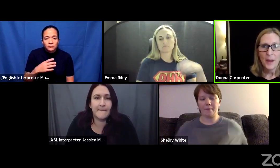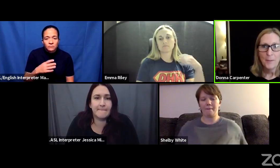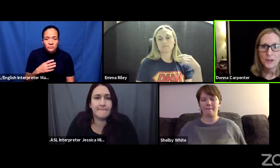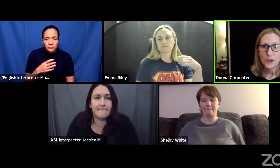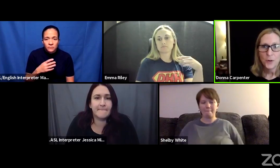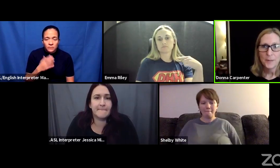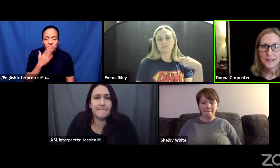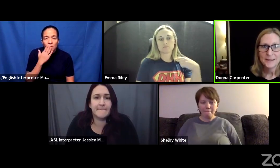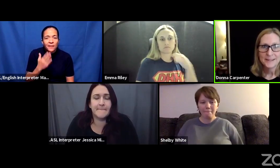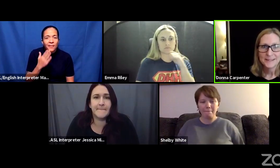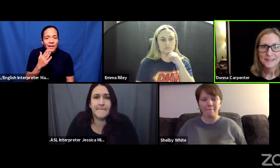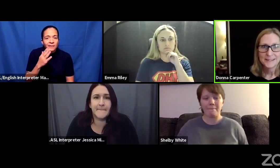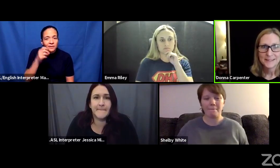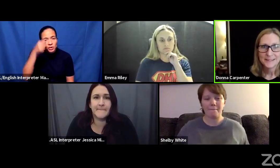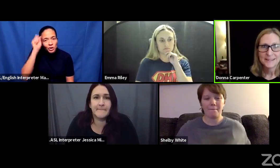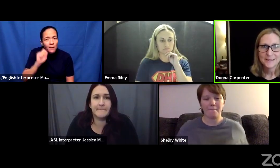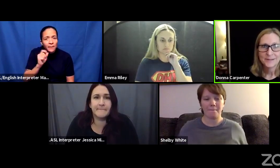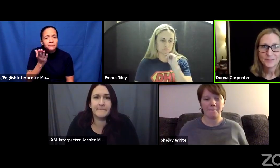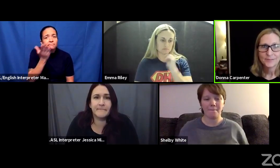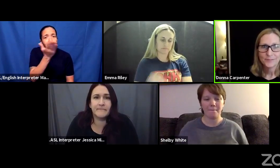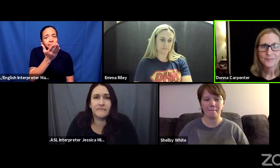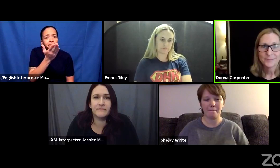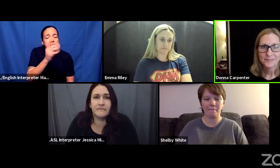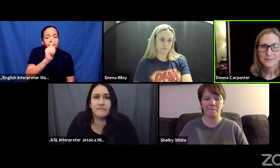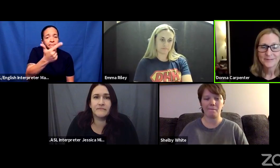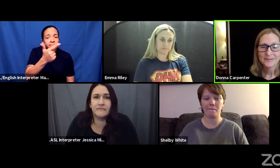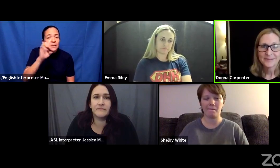Shelby. How about you, Emma?